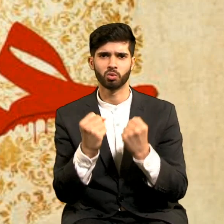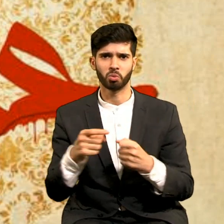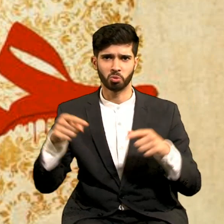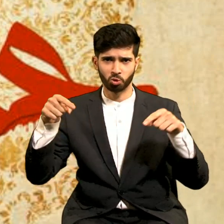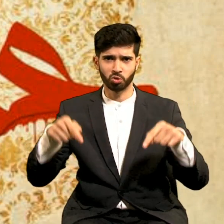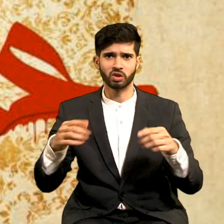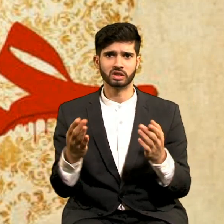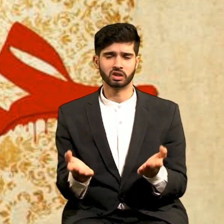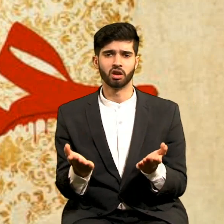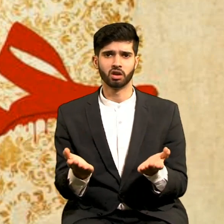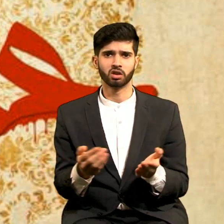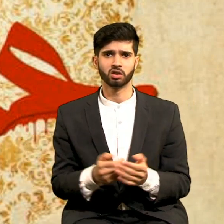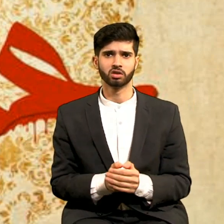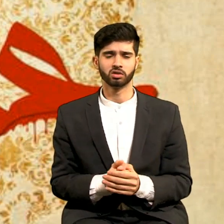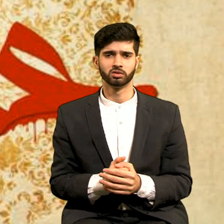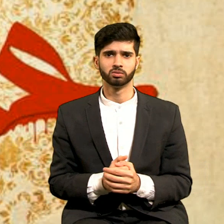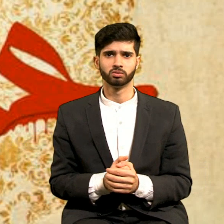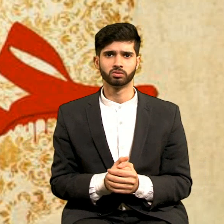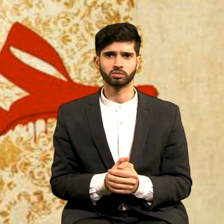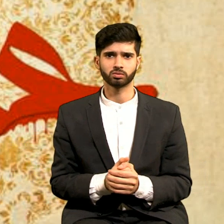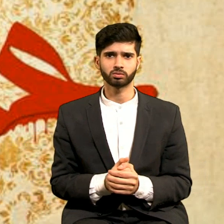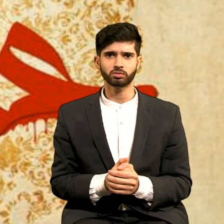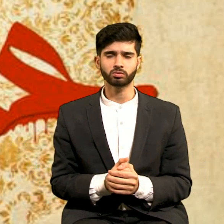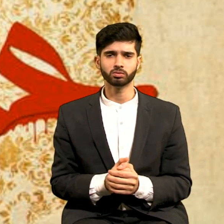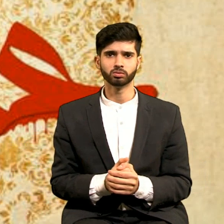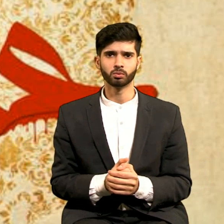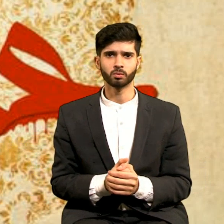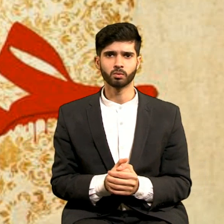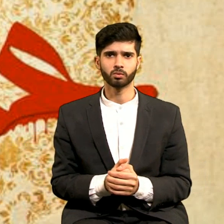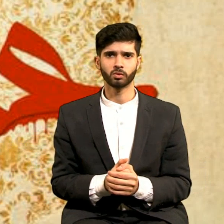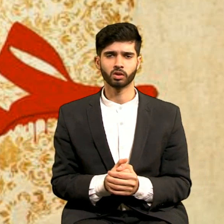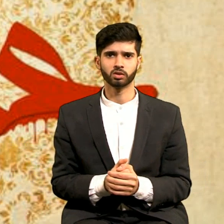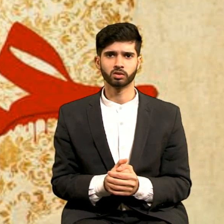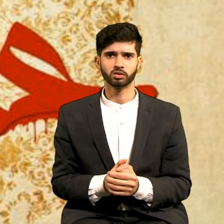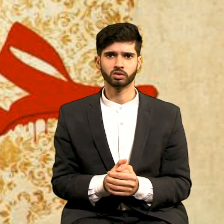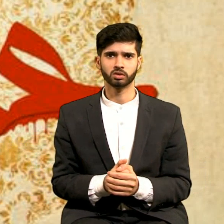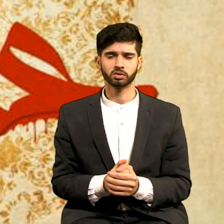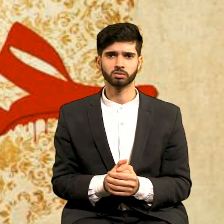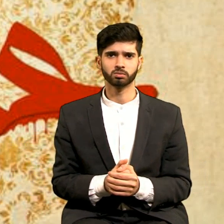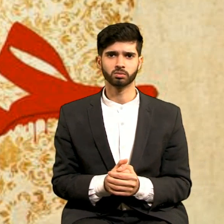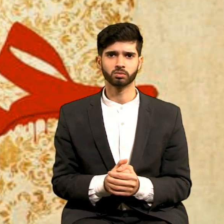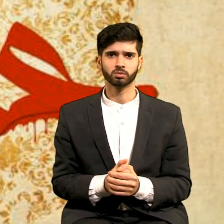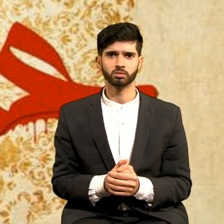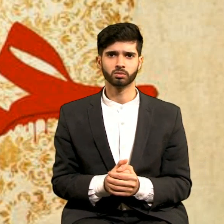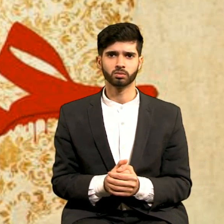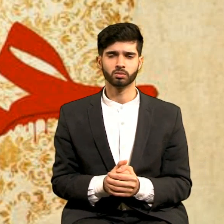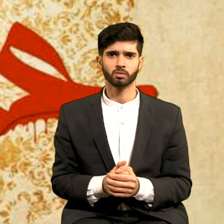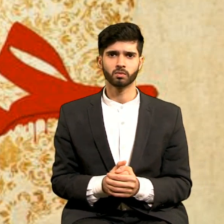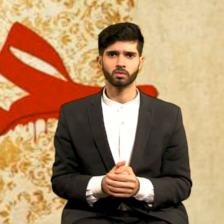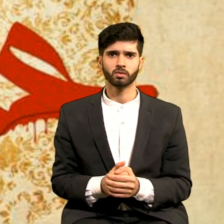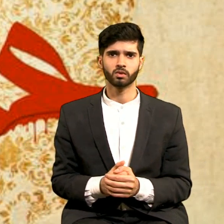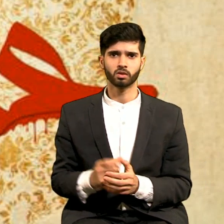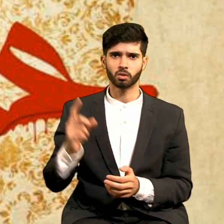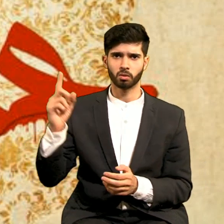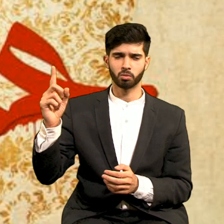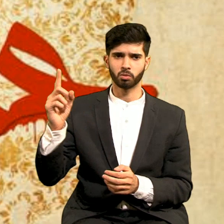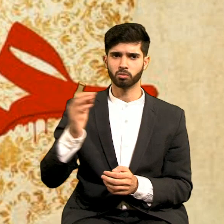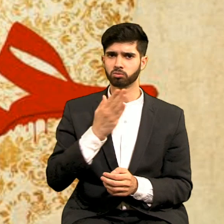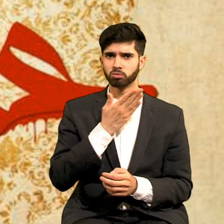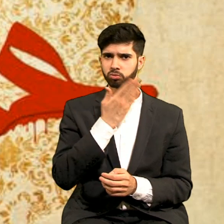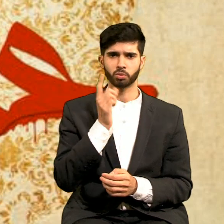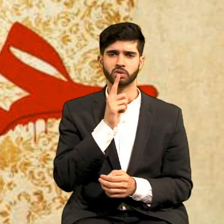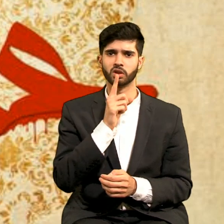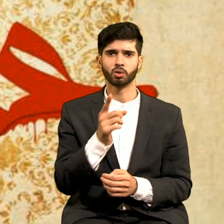night. The precise night on which Laylatul Qadr occurs has not been mentioned. The Prophet